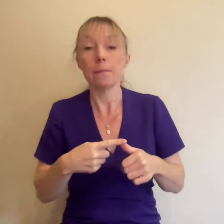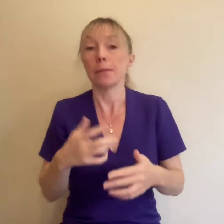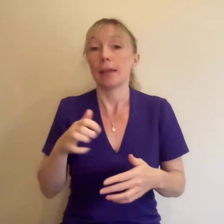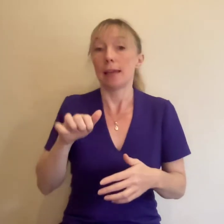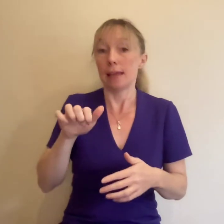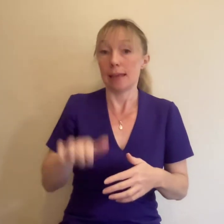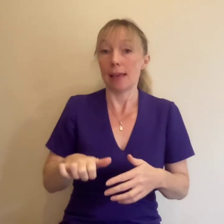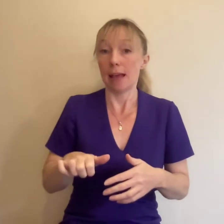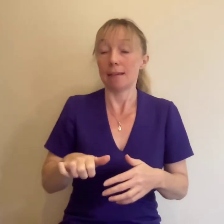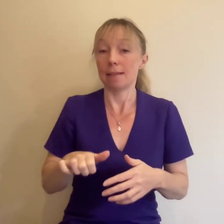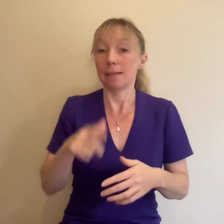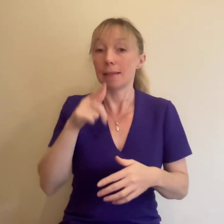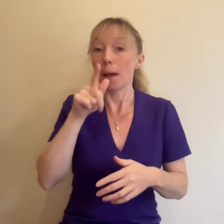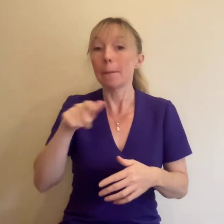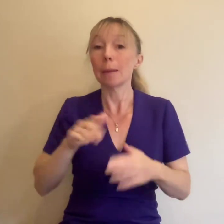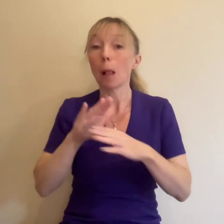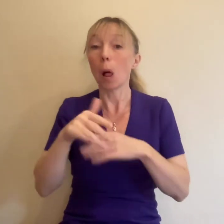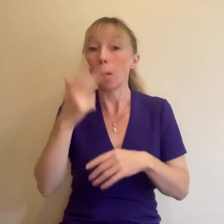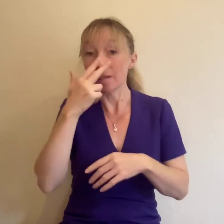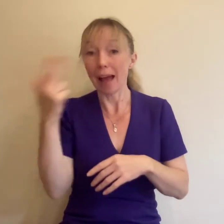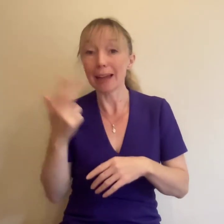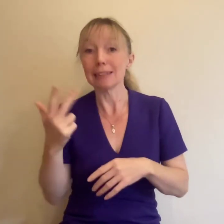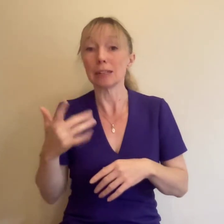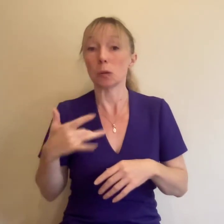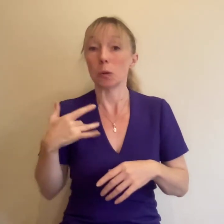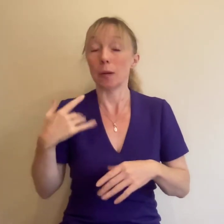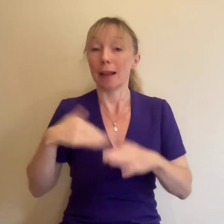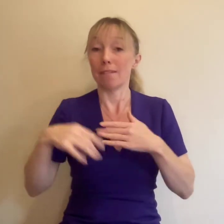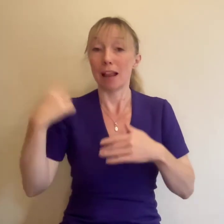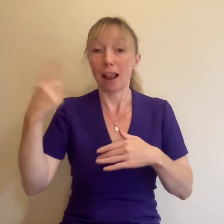residing in London are welcome to enter. You do not have to be born in the UK.